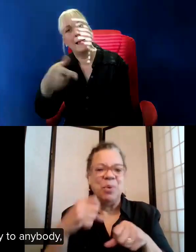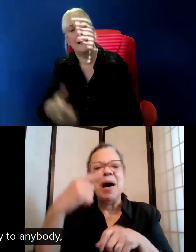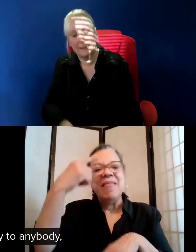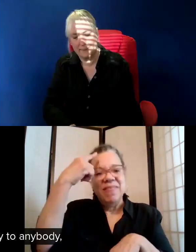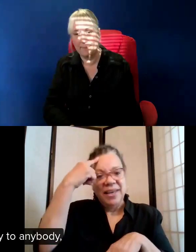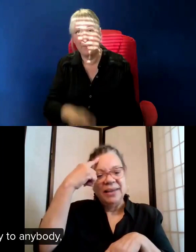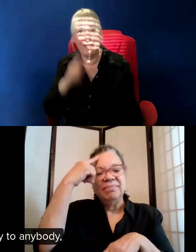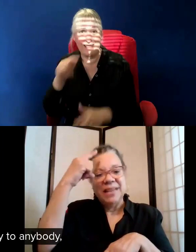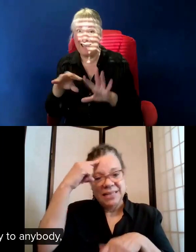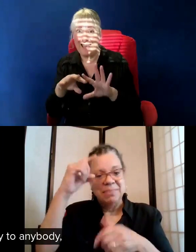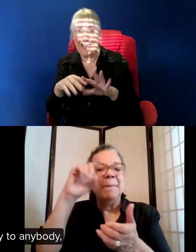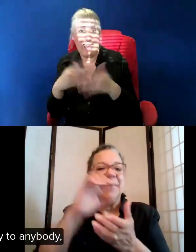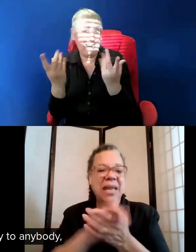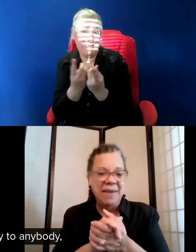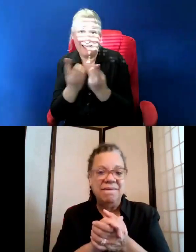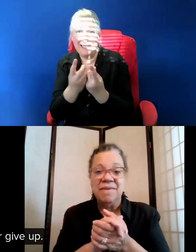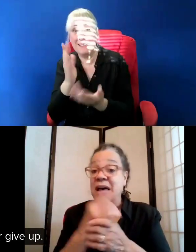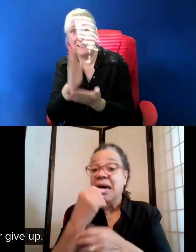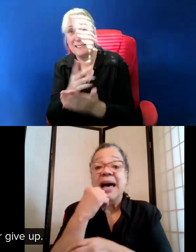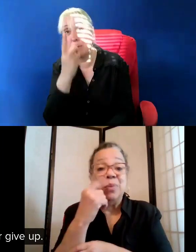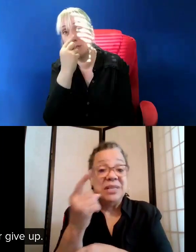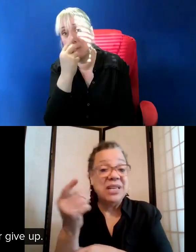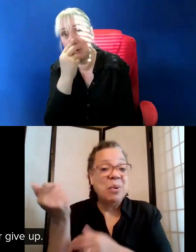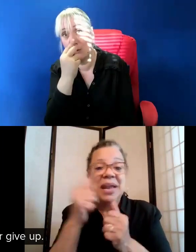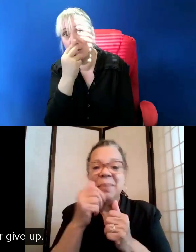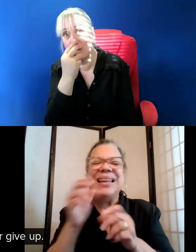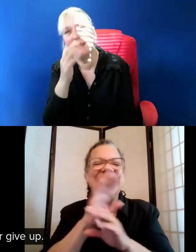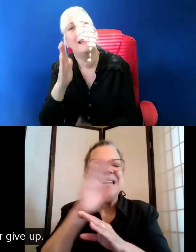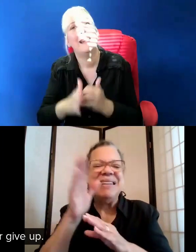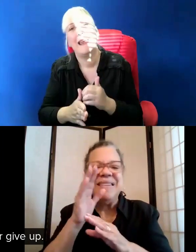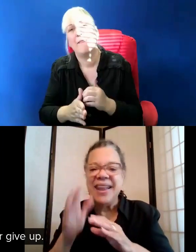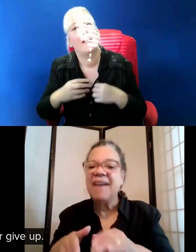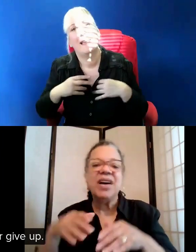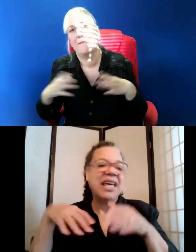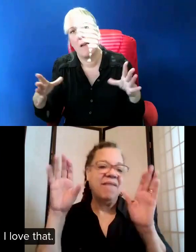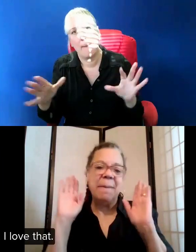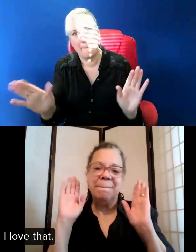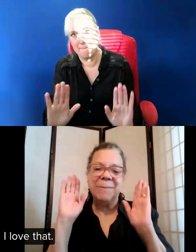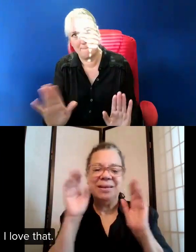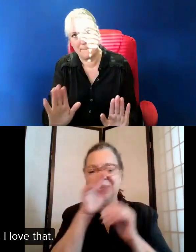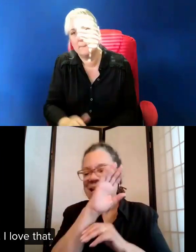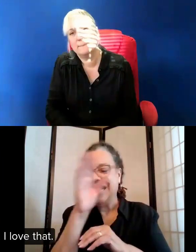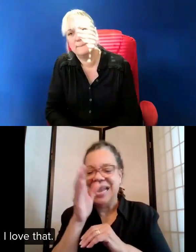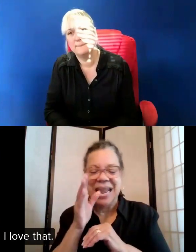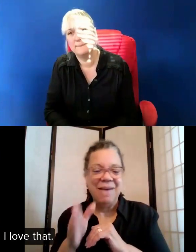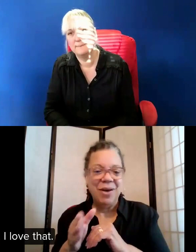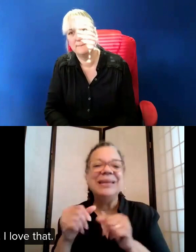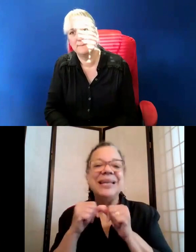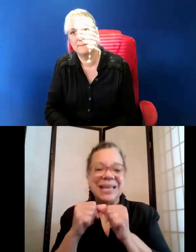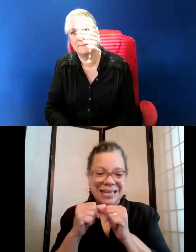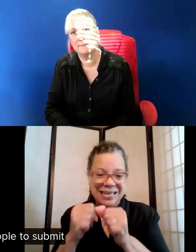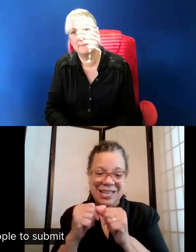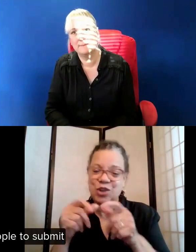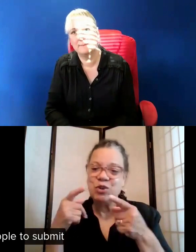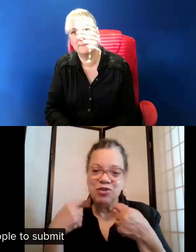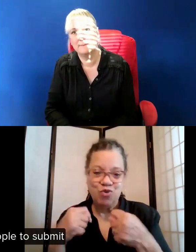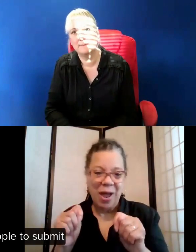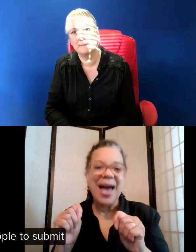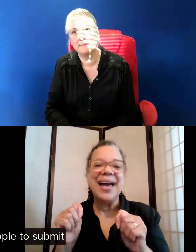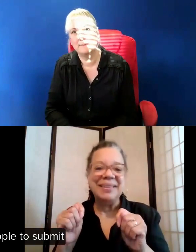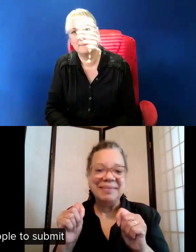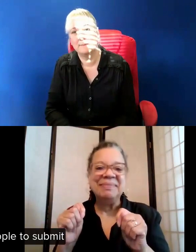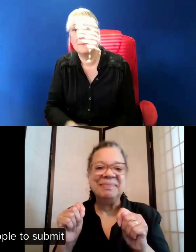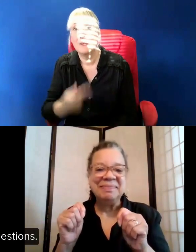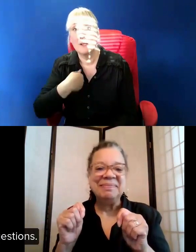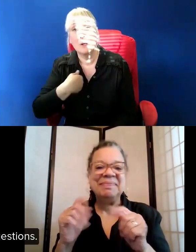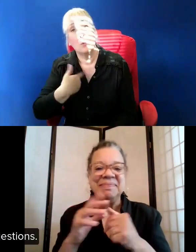So I would say to anybody, don't ever give up. Don't ever give up. Keep trying. I love that. We asked